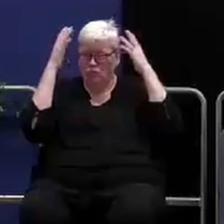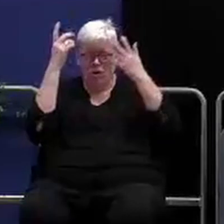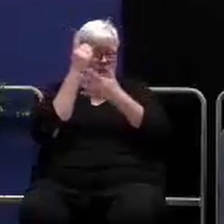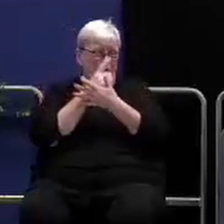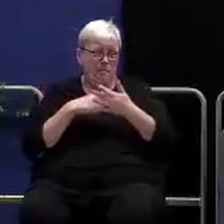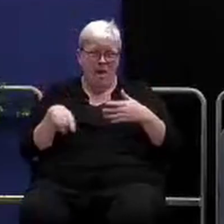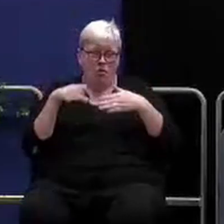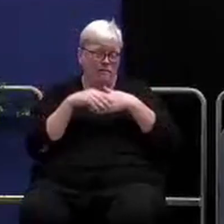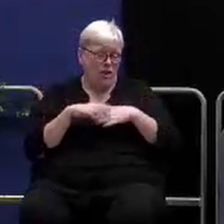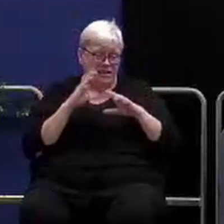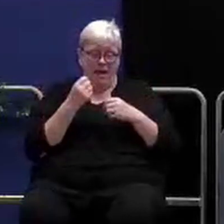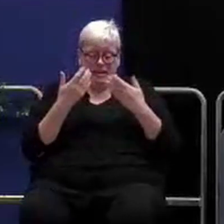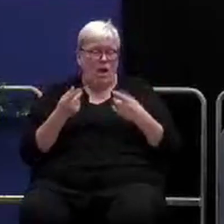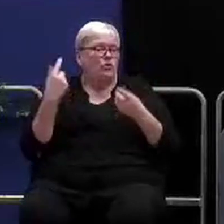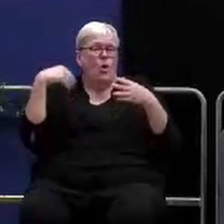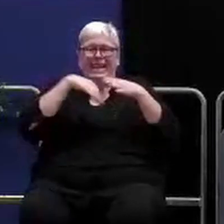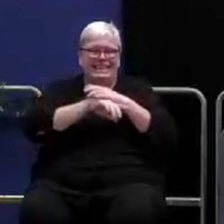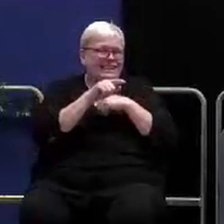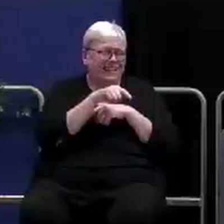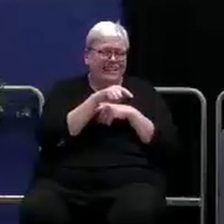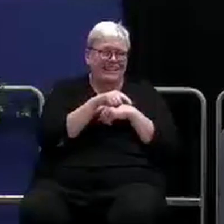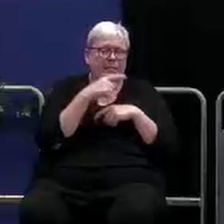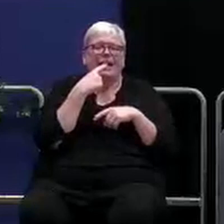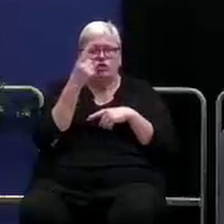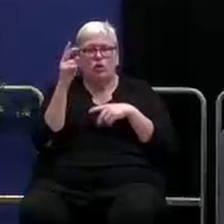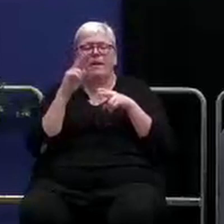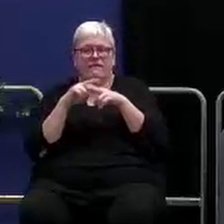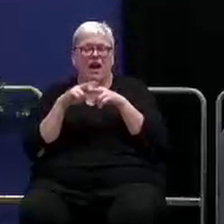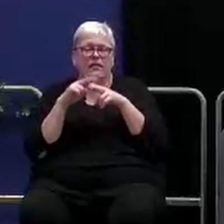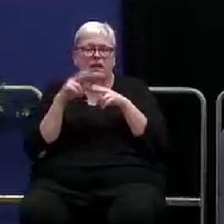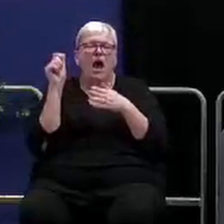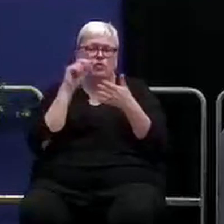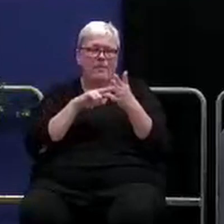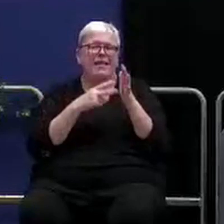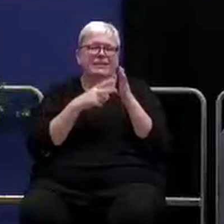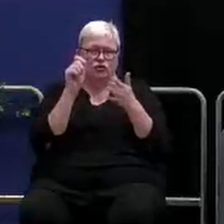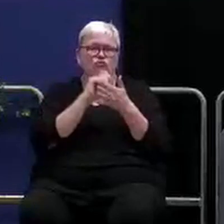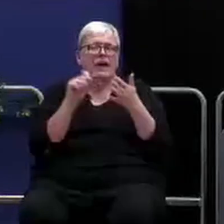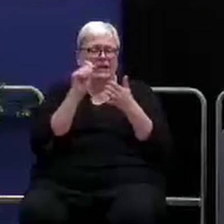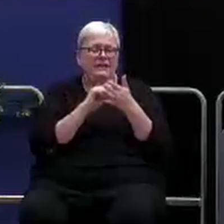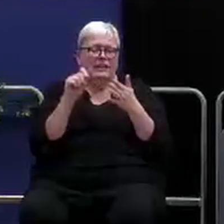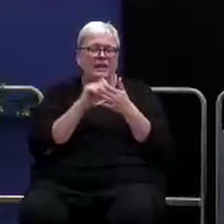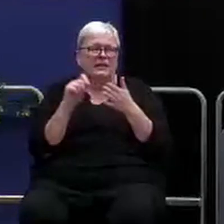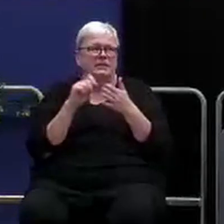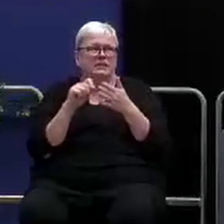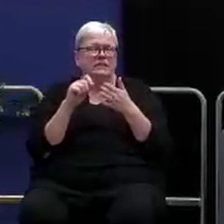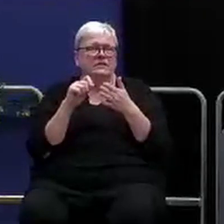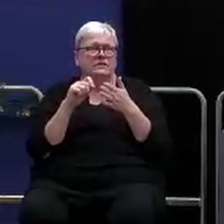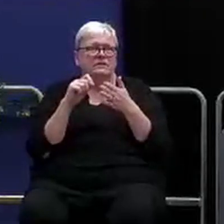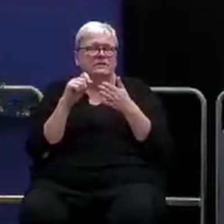at all. They're just not in it. But I did tell my father that I was going to write it, and then